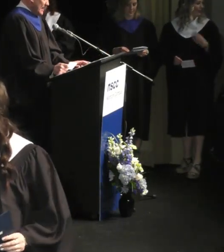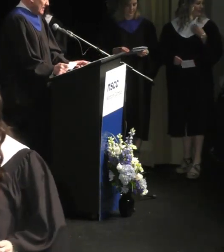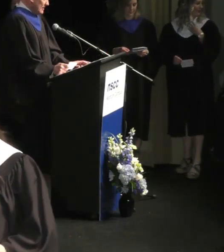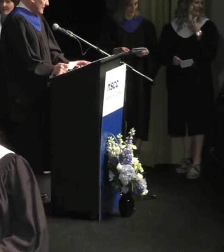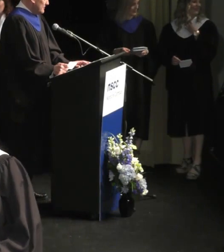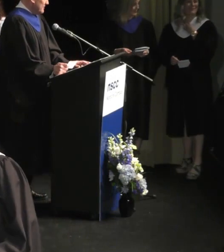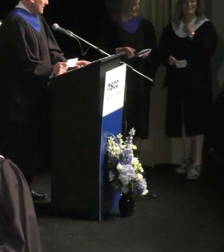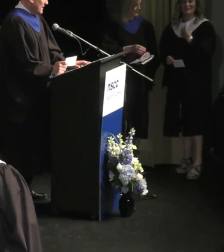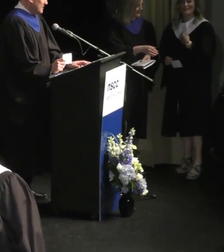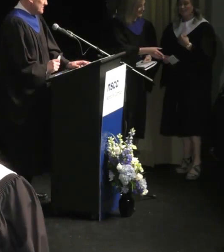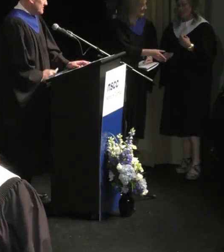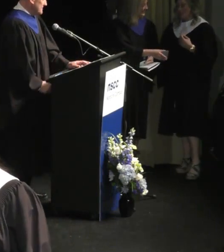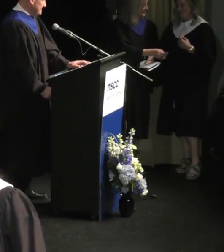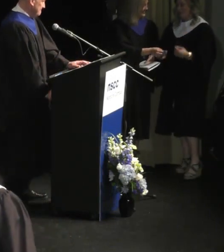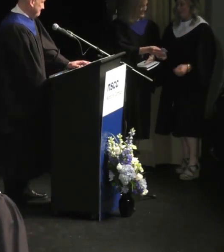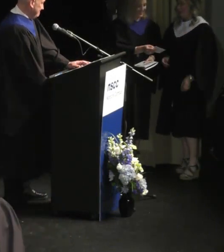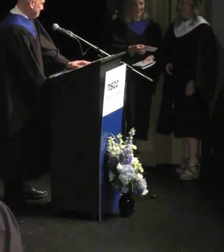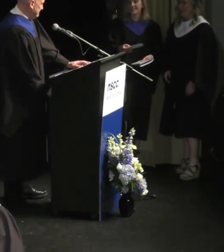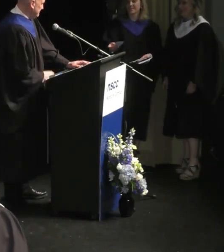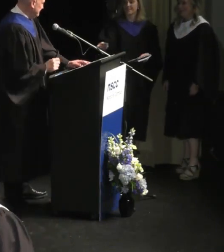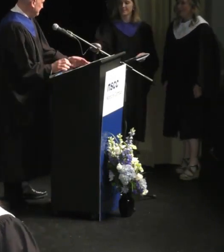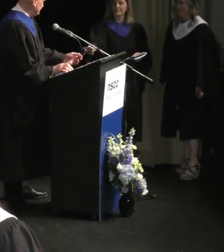Ashley Howley with honors.